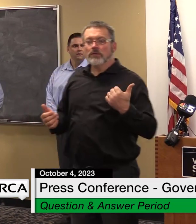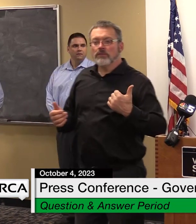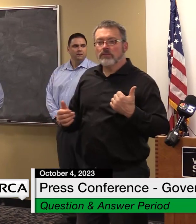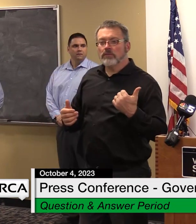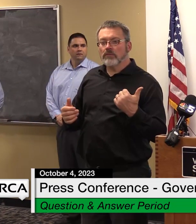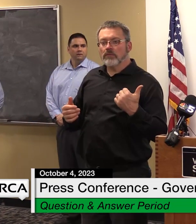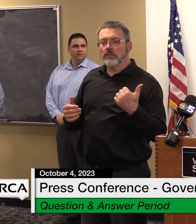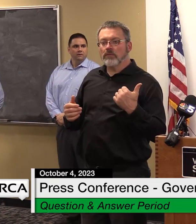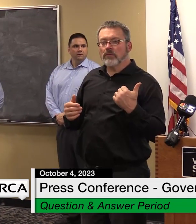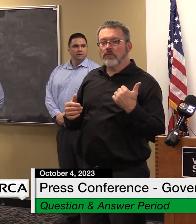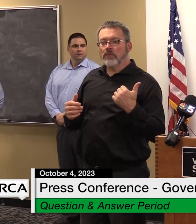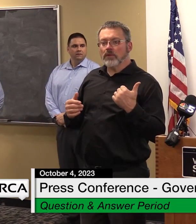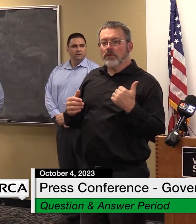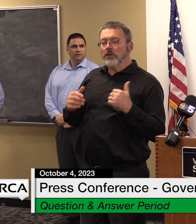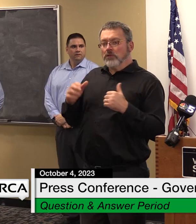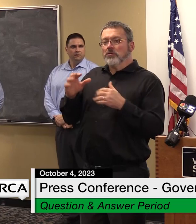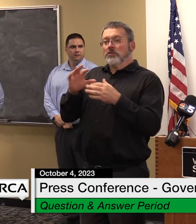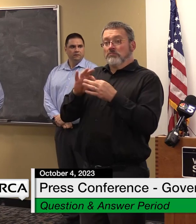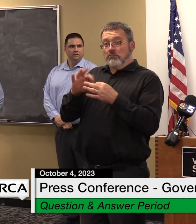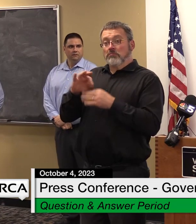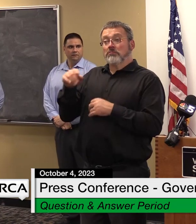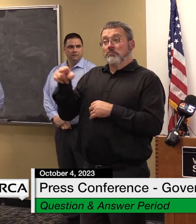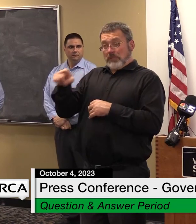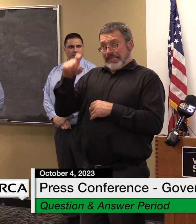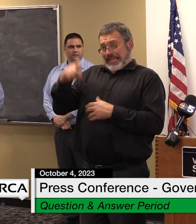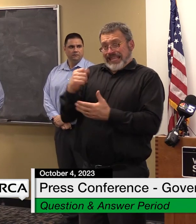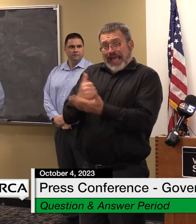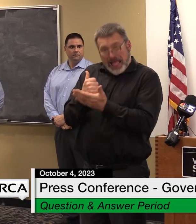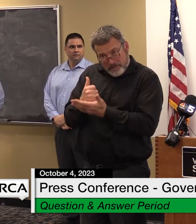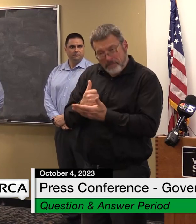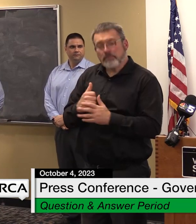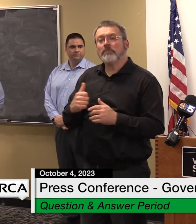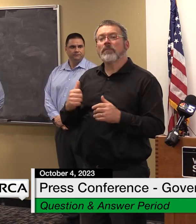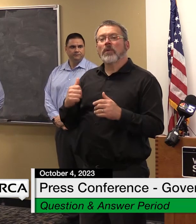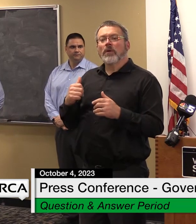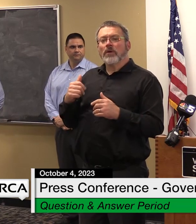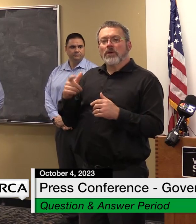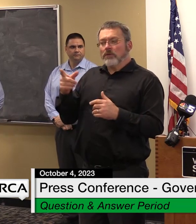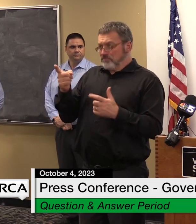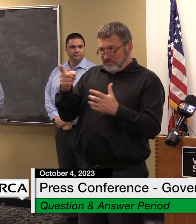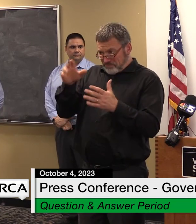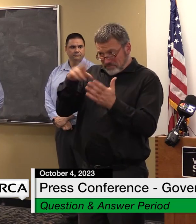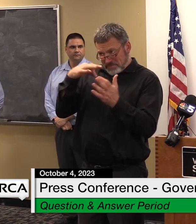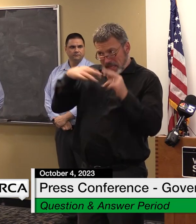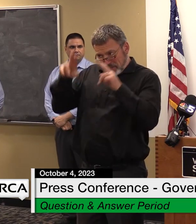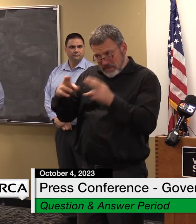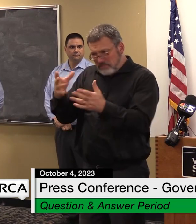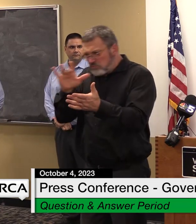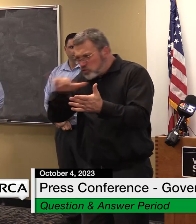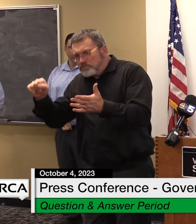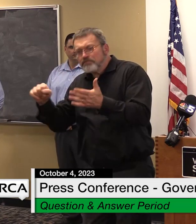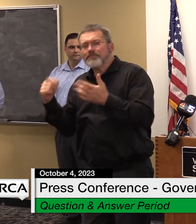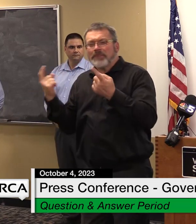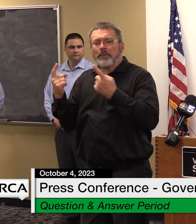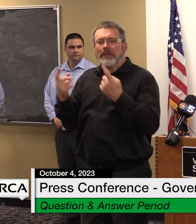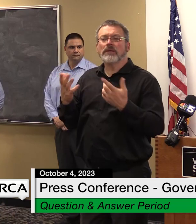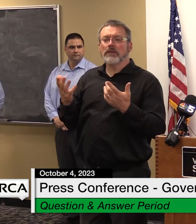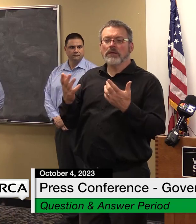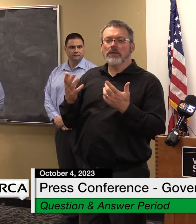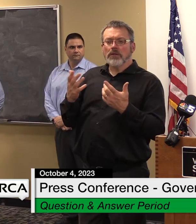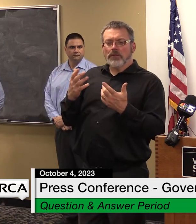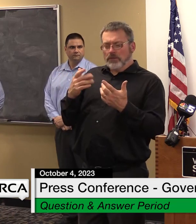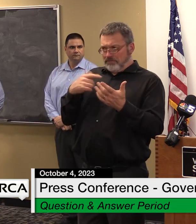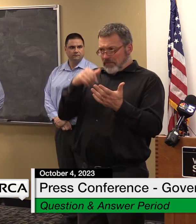people request assistance, and for instance, they may have insurance. And so they get a determination